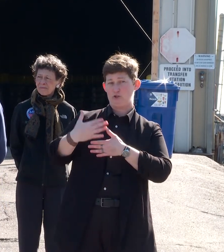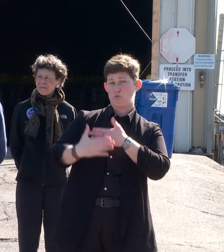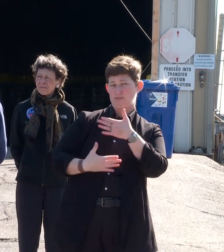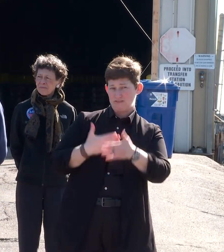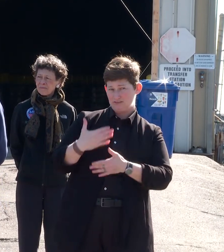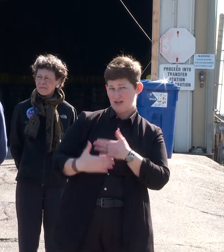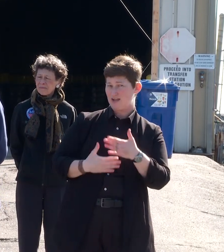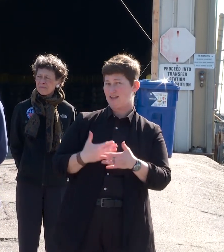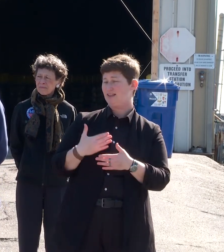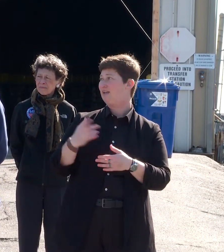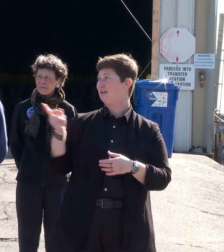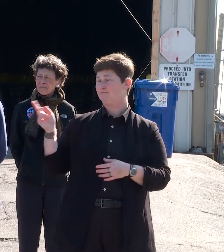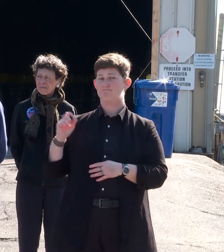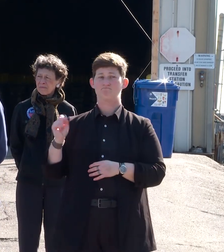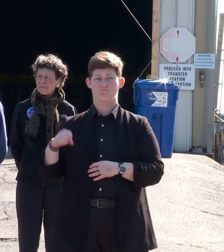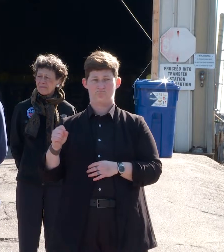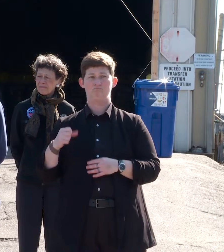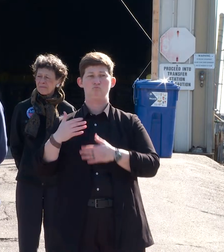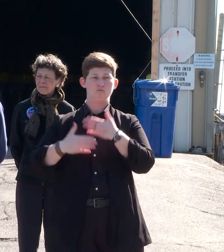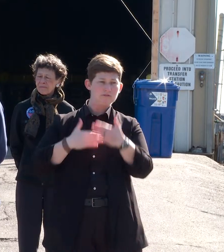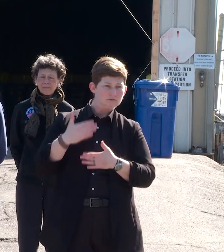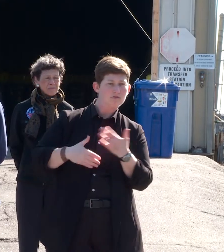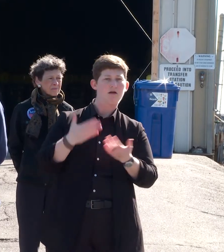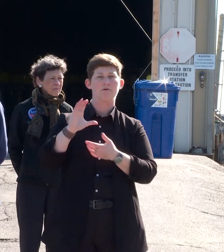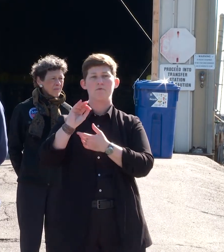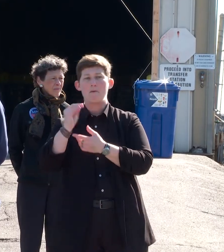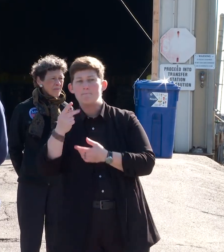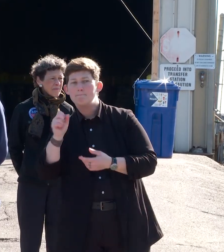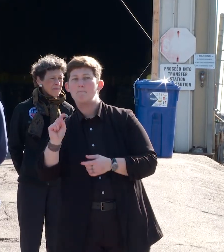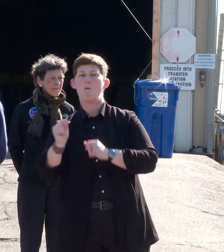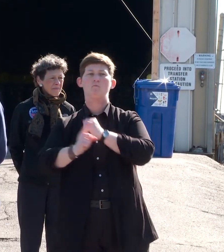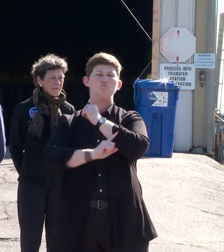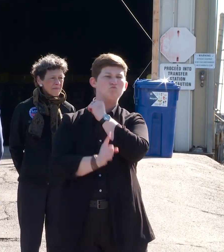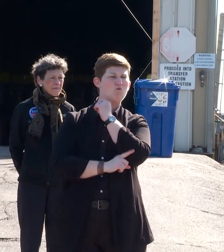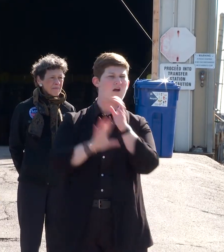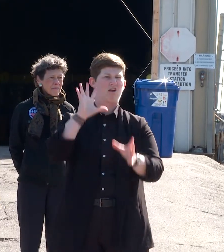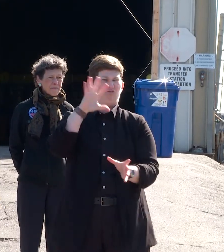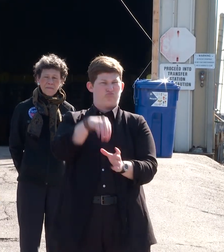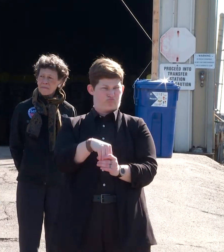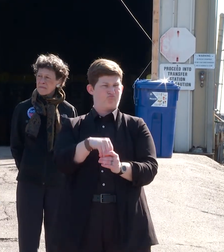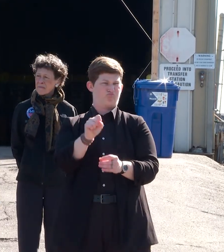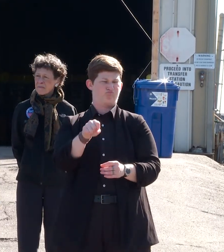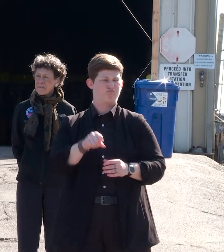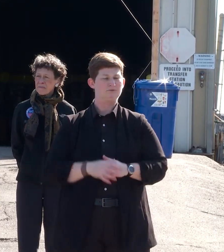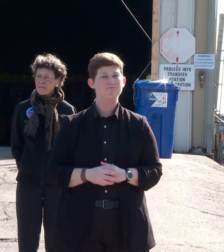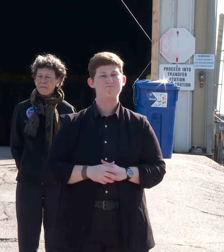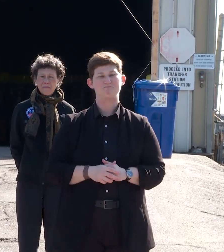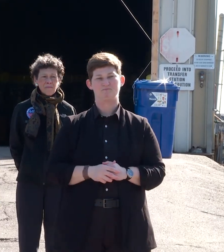Recycled discards. Discard.